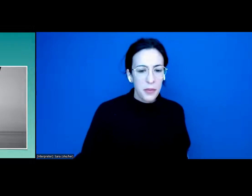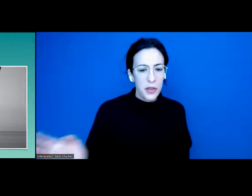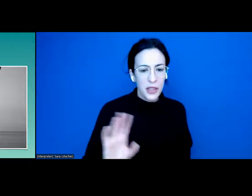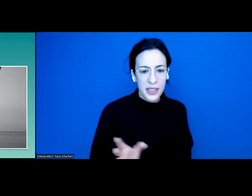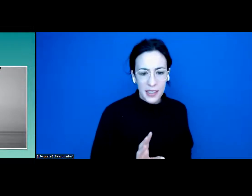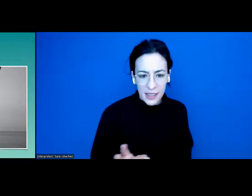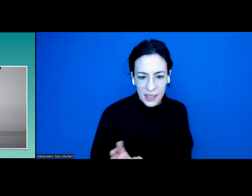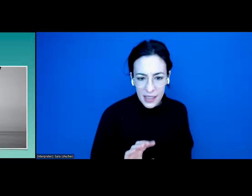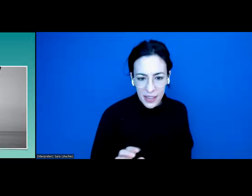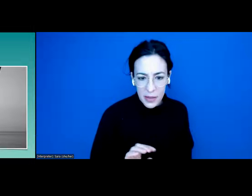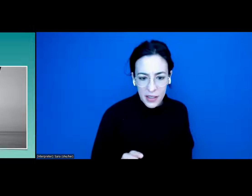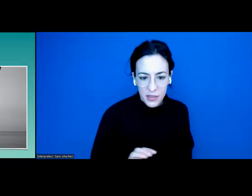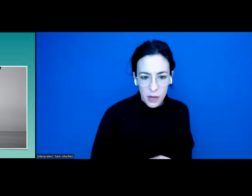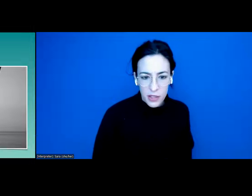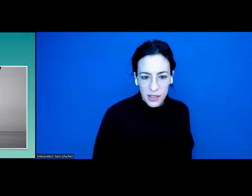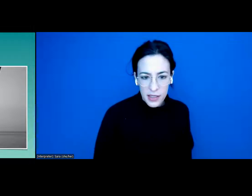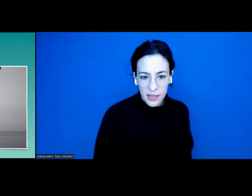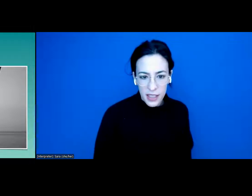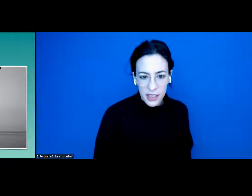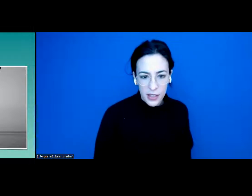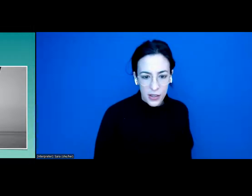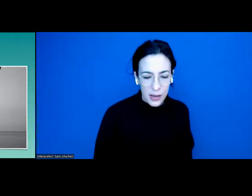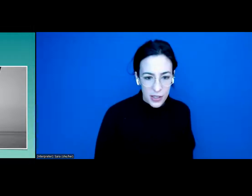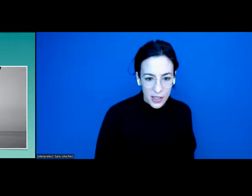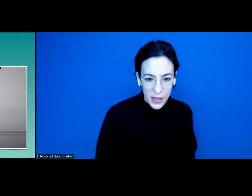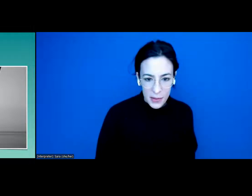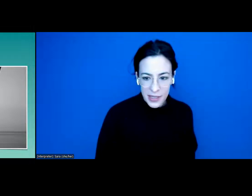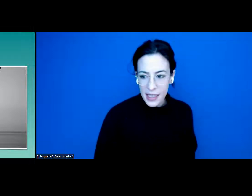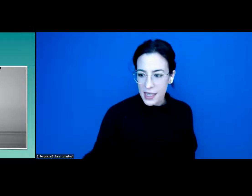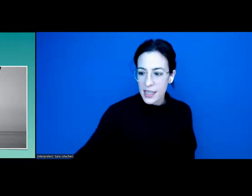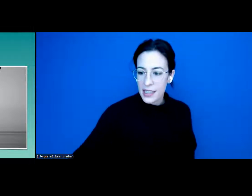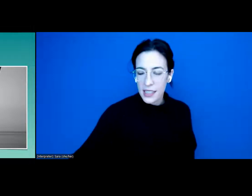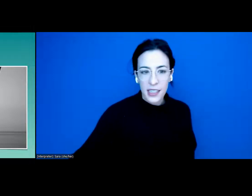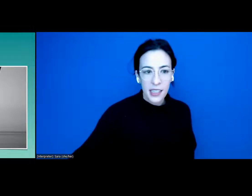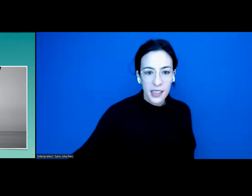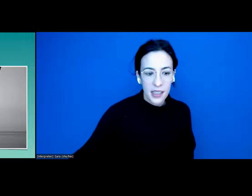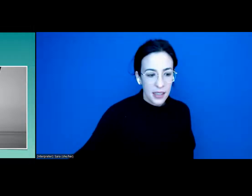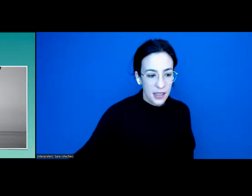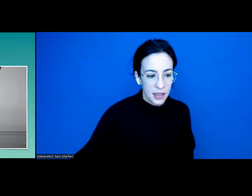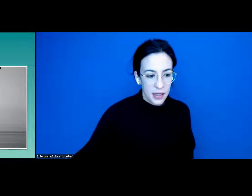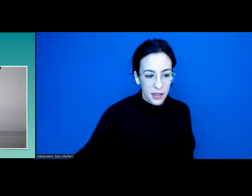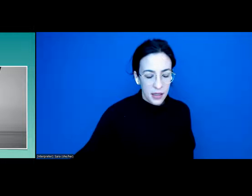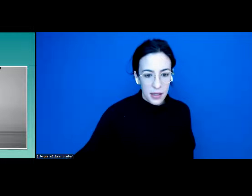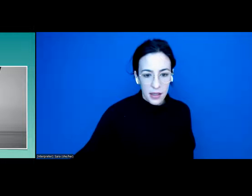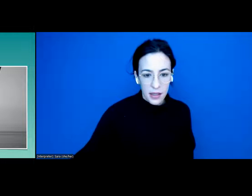My computer isn't giving me a lot of options this evening, and so I'm just doing the best I can here.